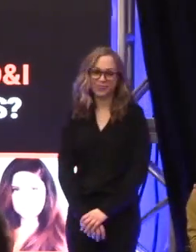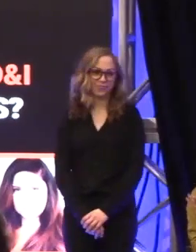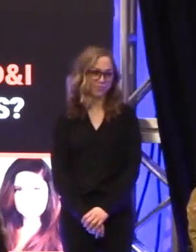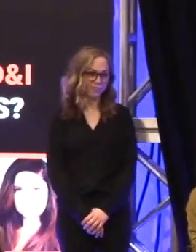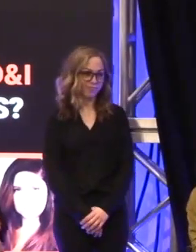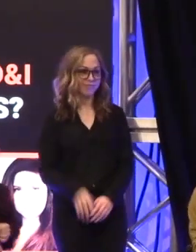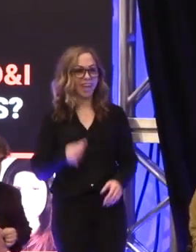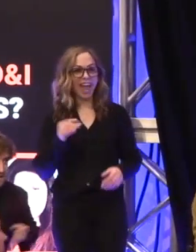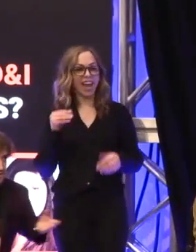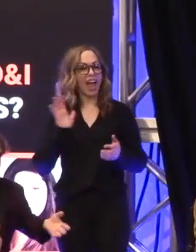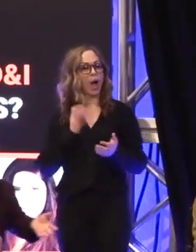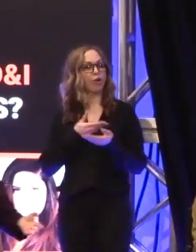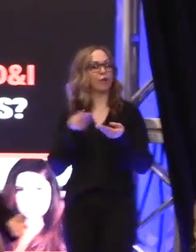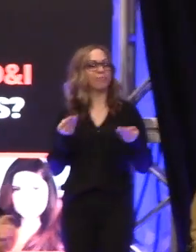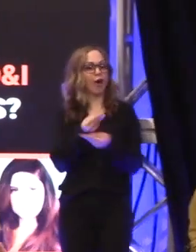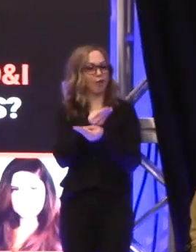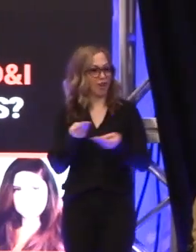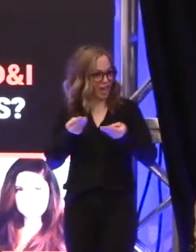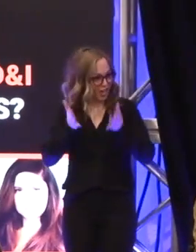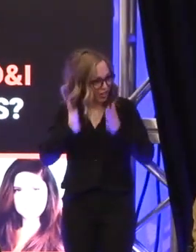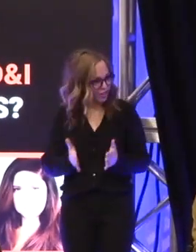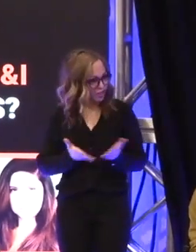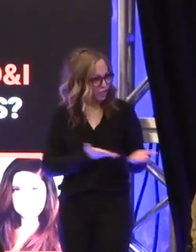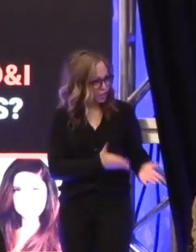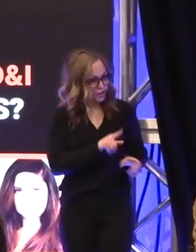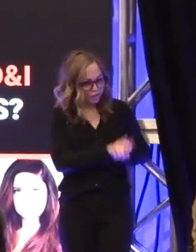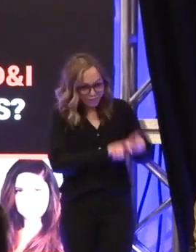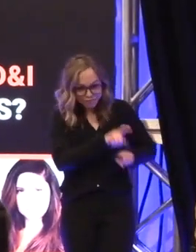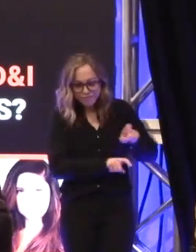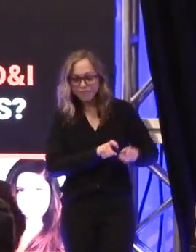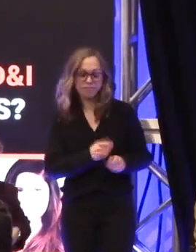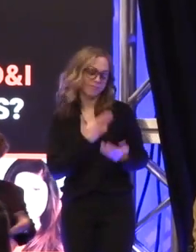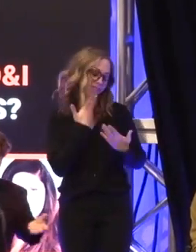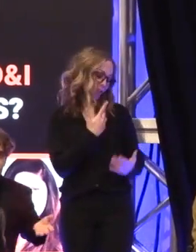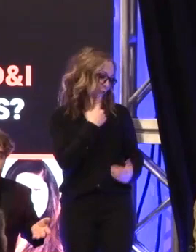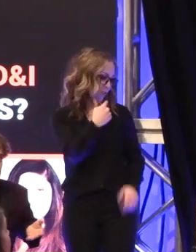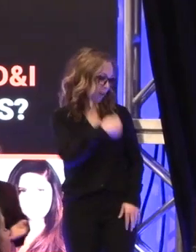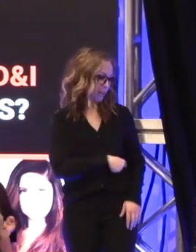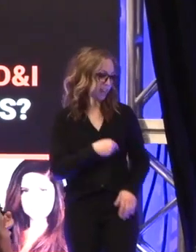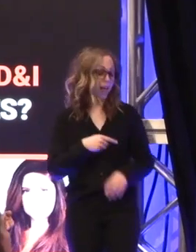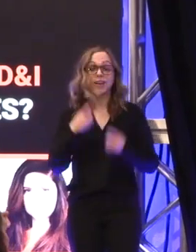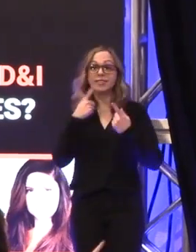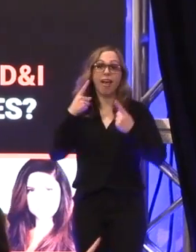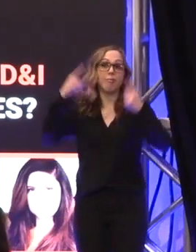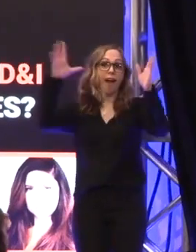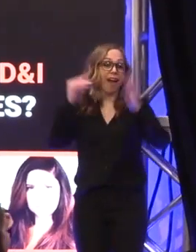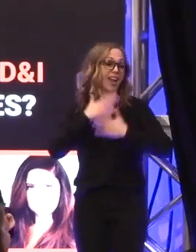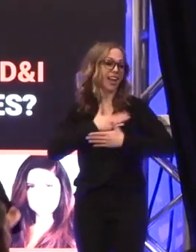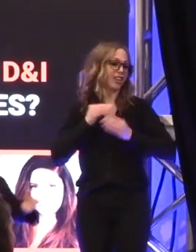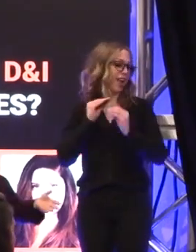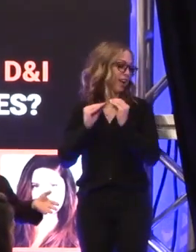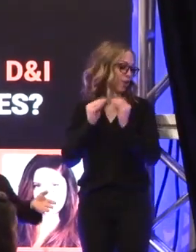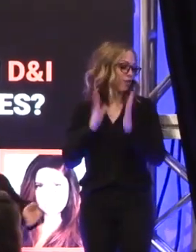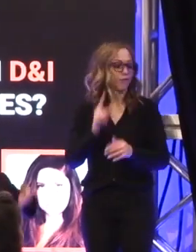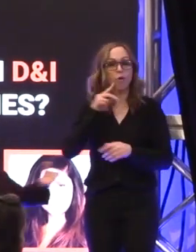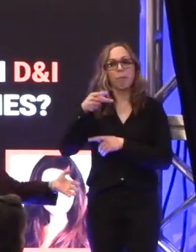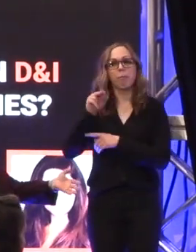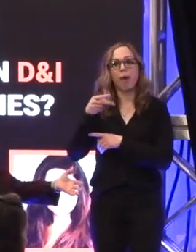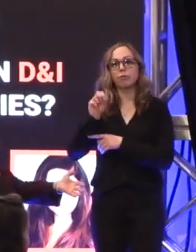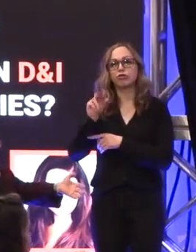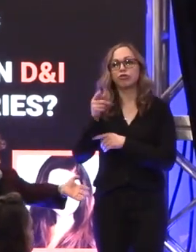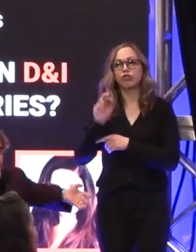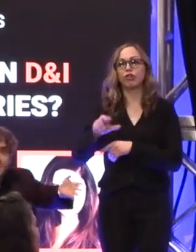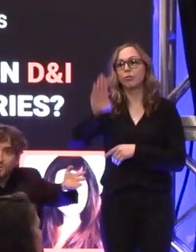And our moderator, thank you so much for being here. She is the celebrity and entertainment editor for Pop Sugar,